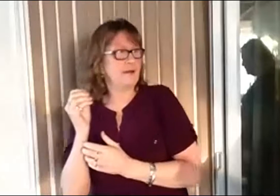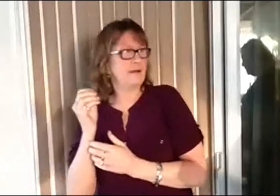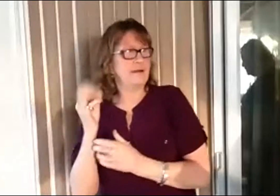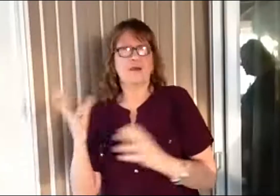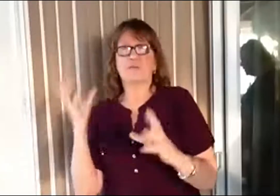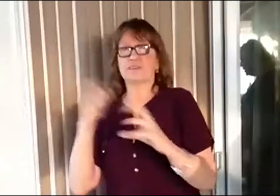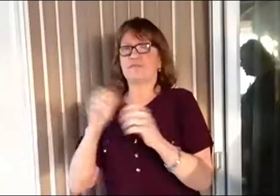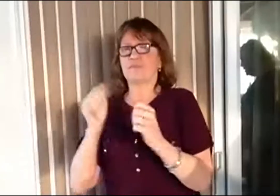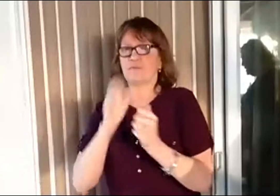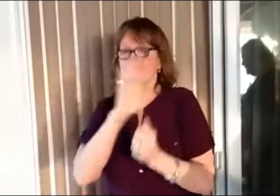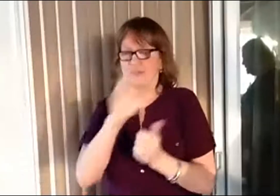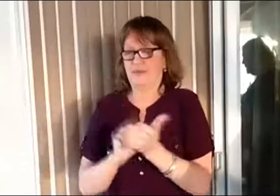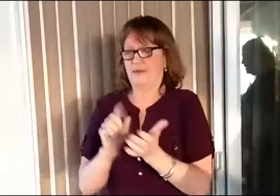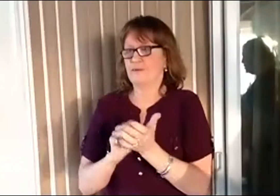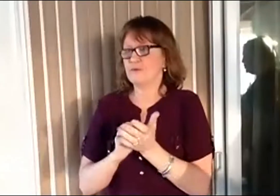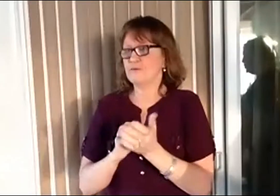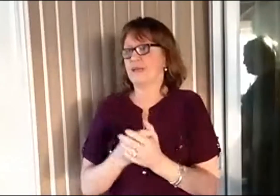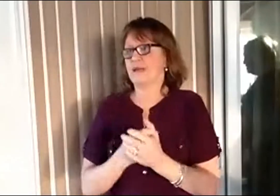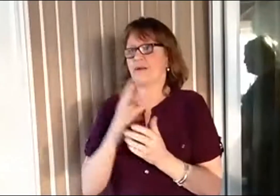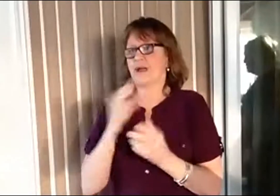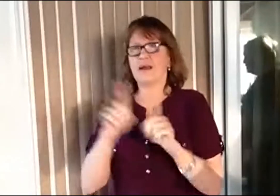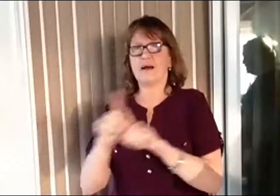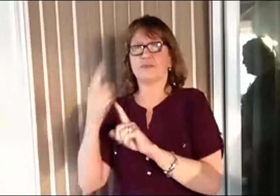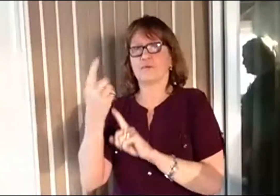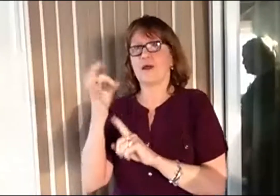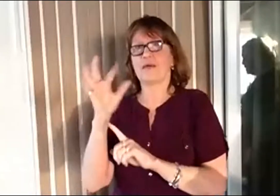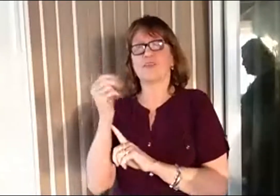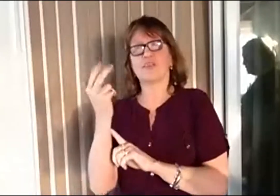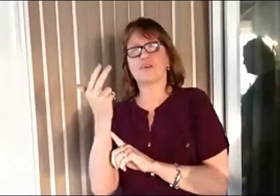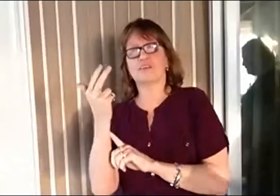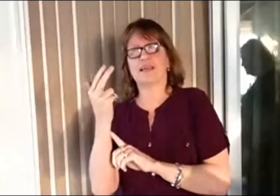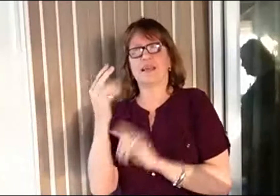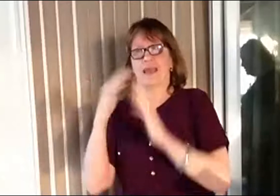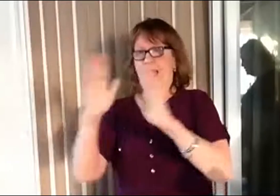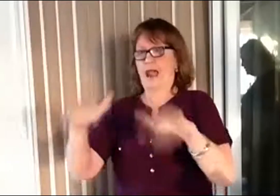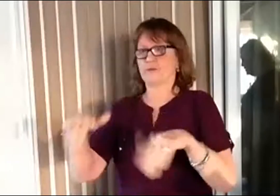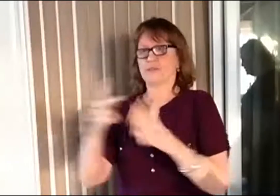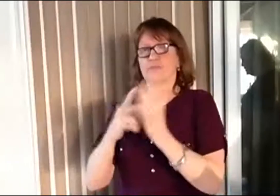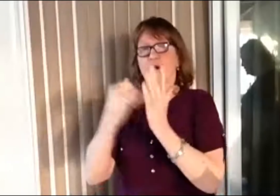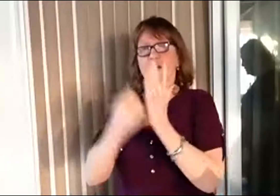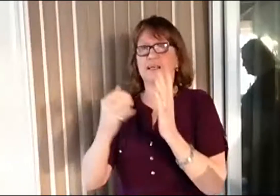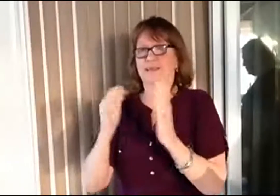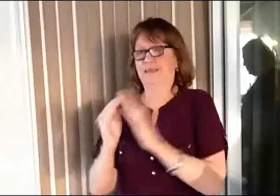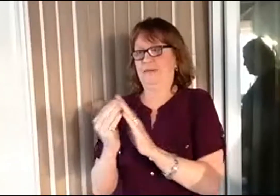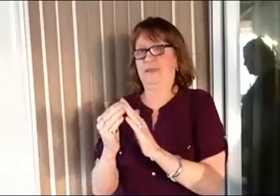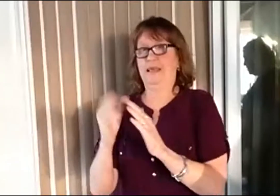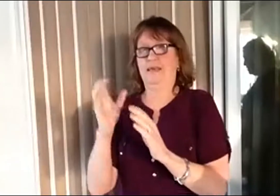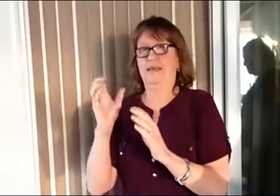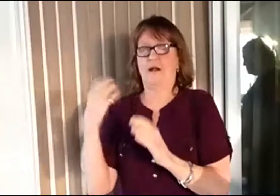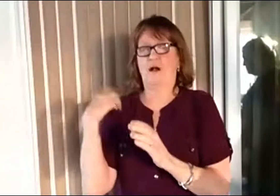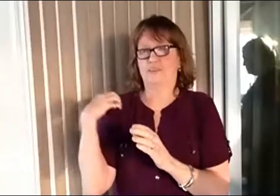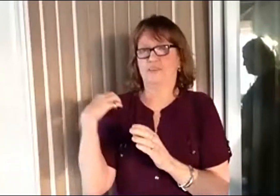Involved with the newsletter. Also one of the 13 Housing Project Committee officer.